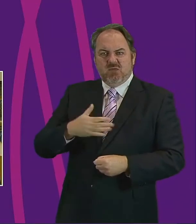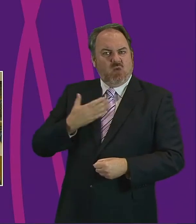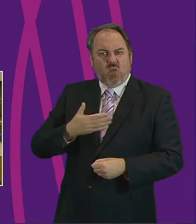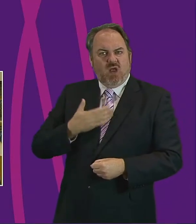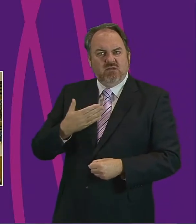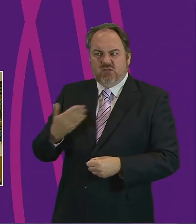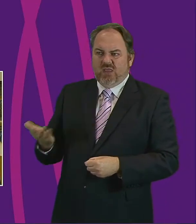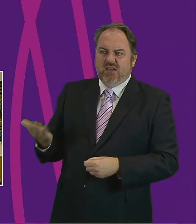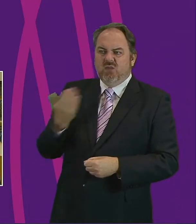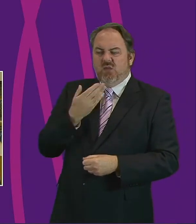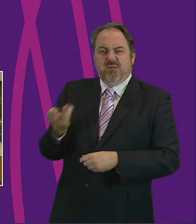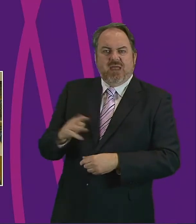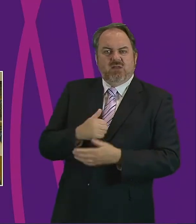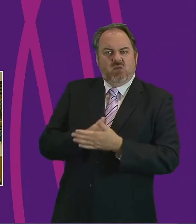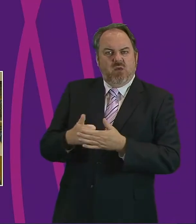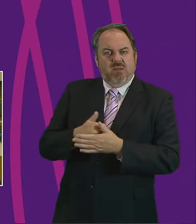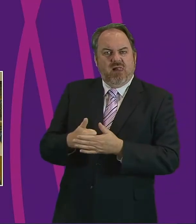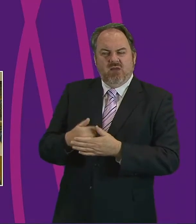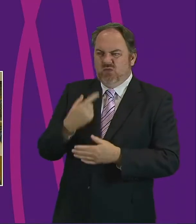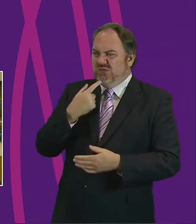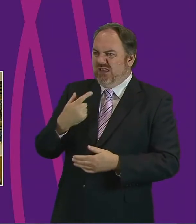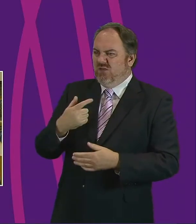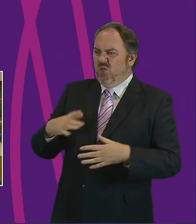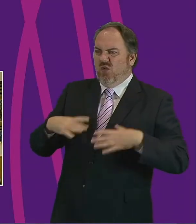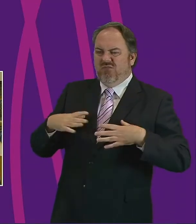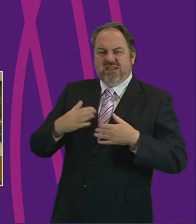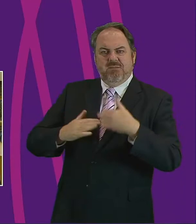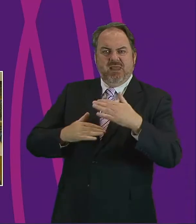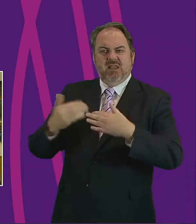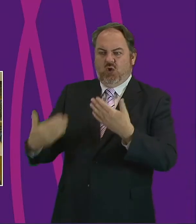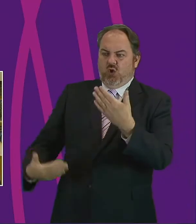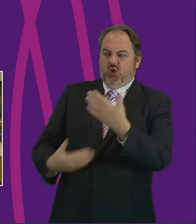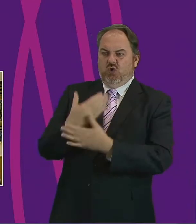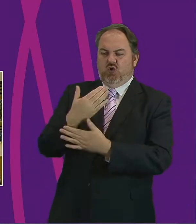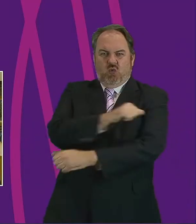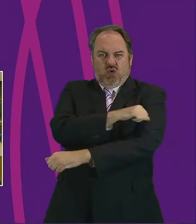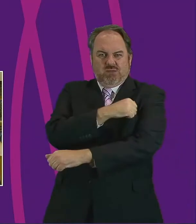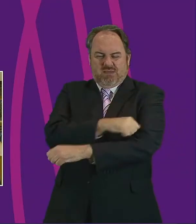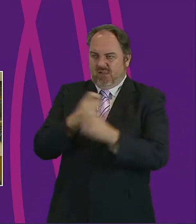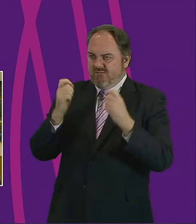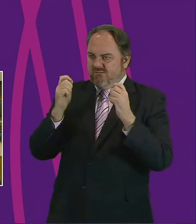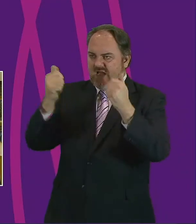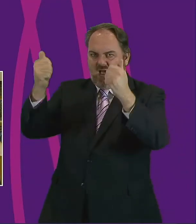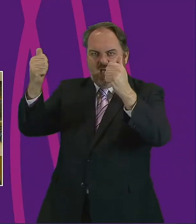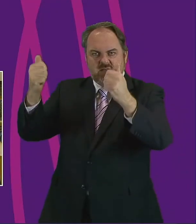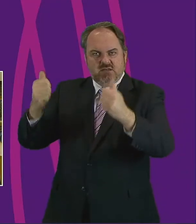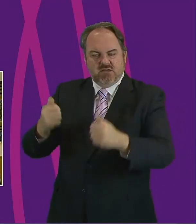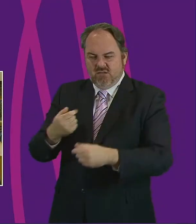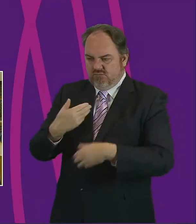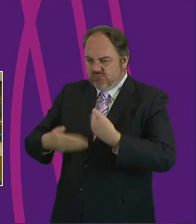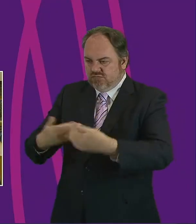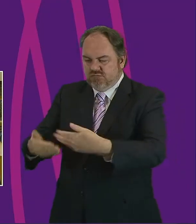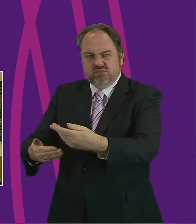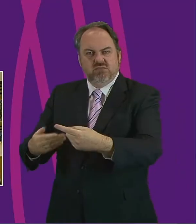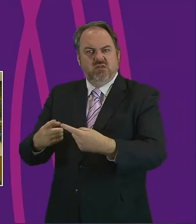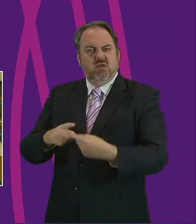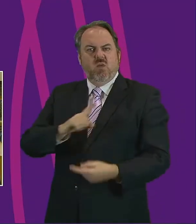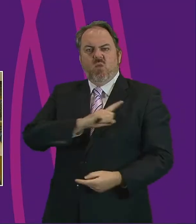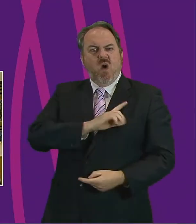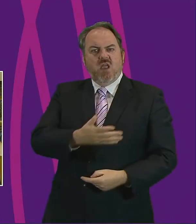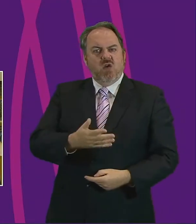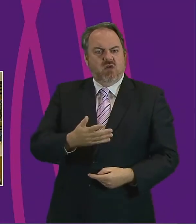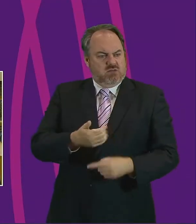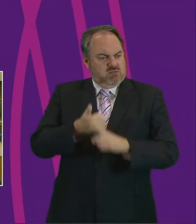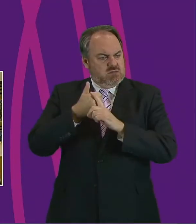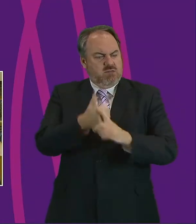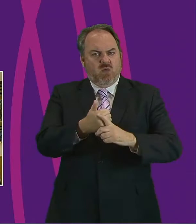it, if we can build a new hospital to look after patients, as we did so magnificently, surely we can find equally drastic solutions to support